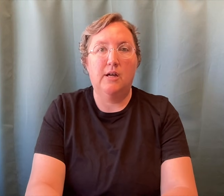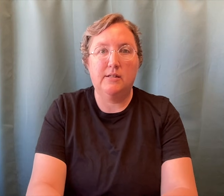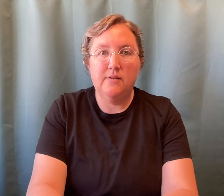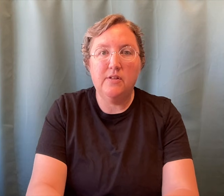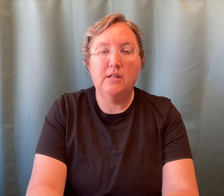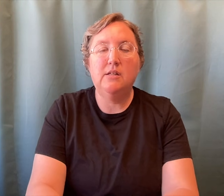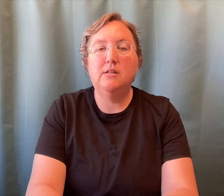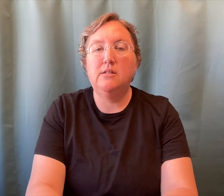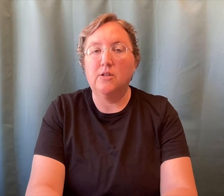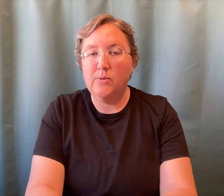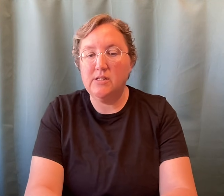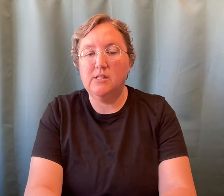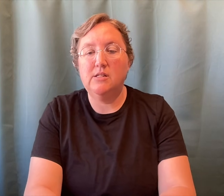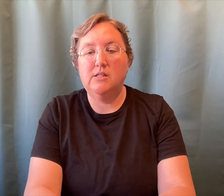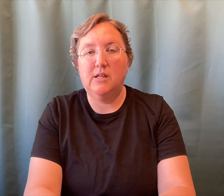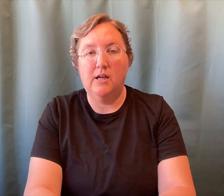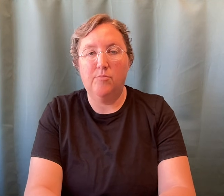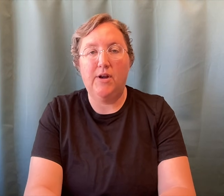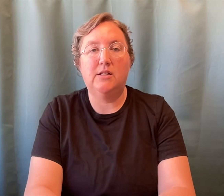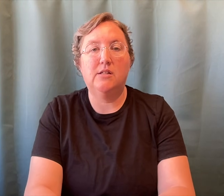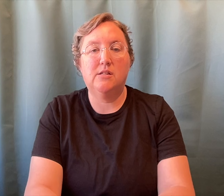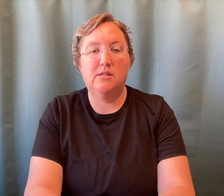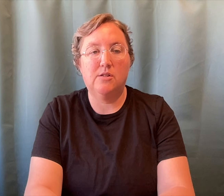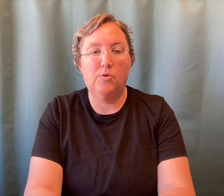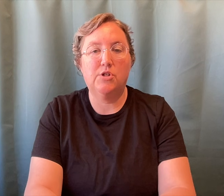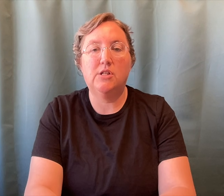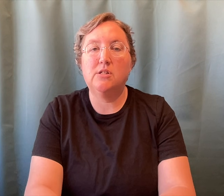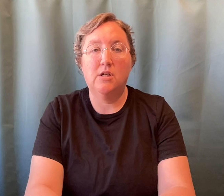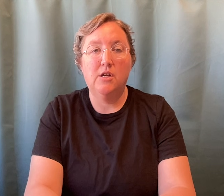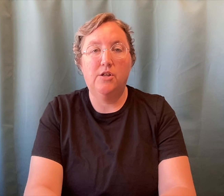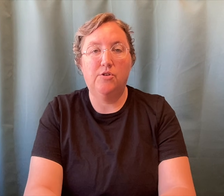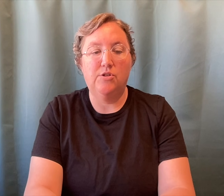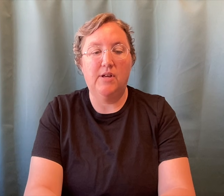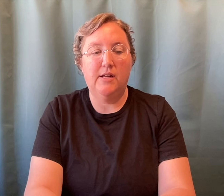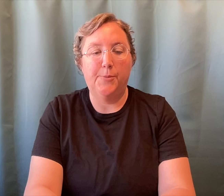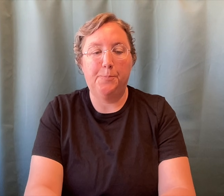activities and quizzes and practice worksheets, you can do that now.